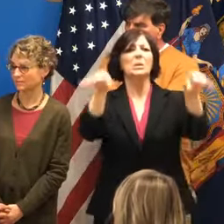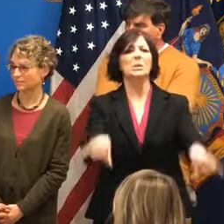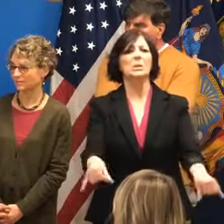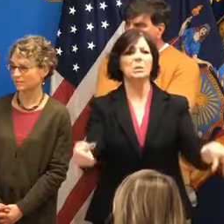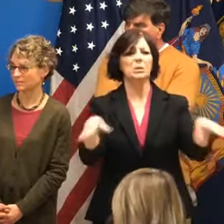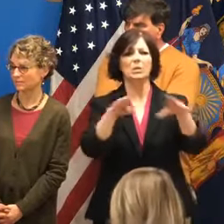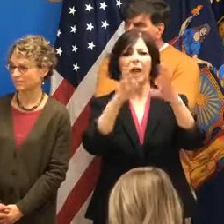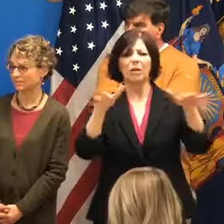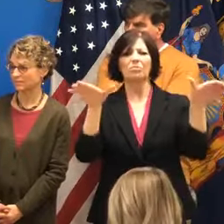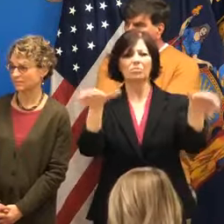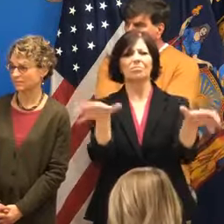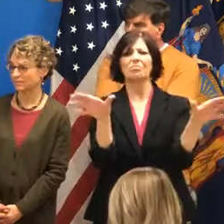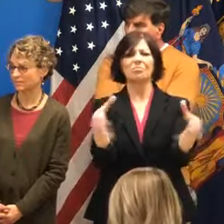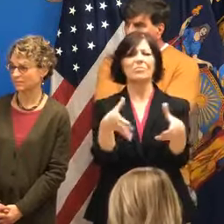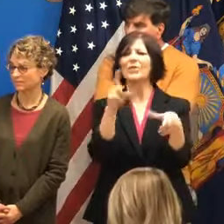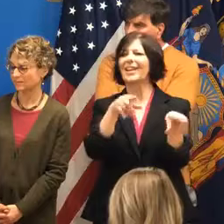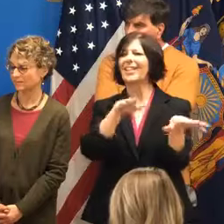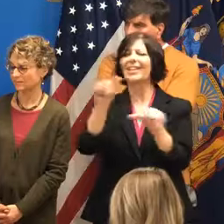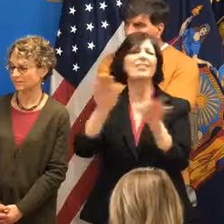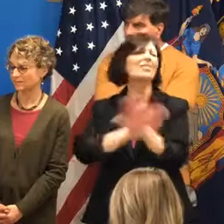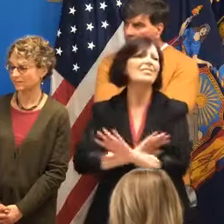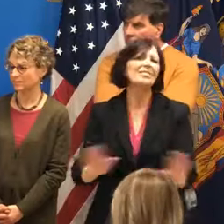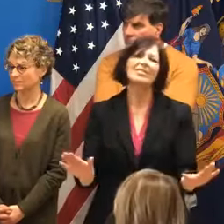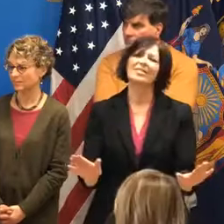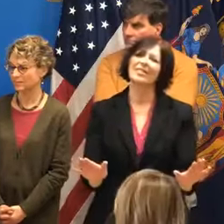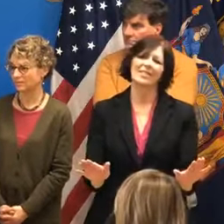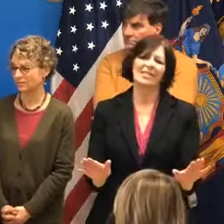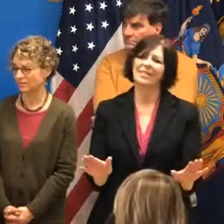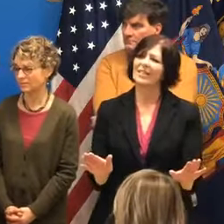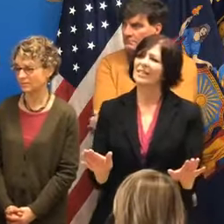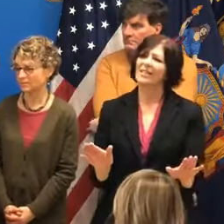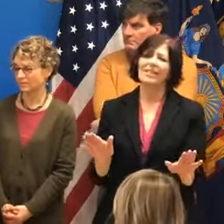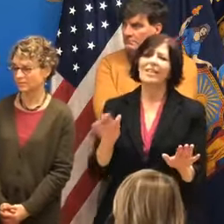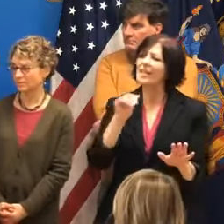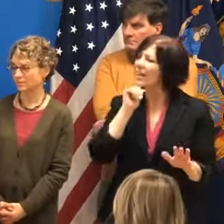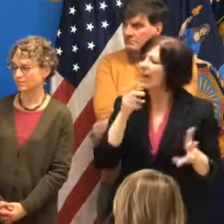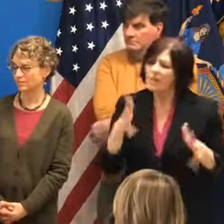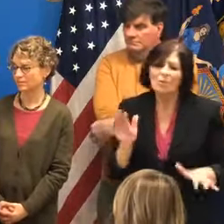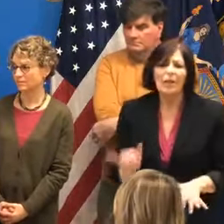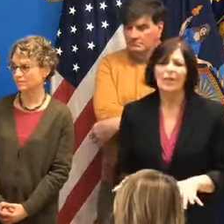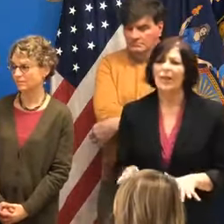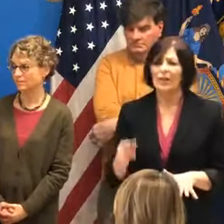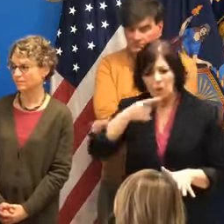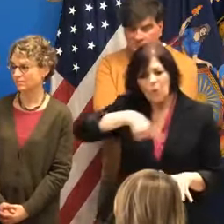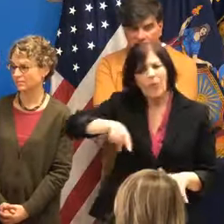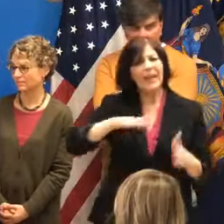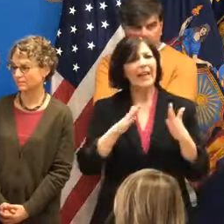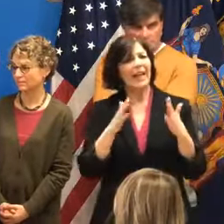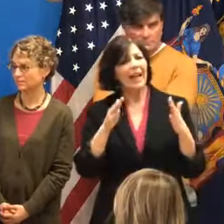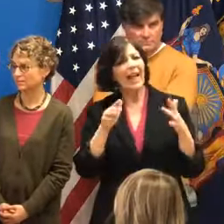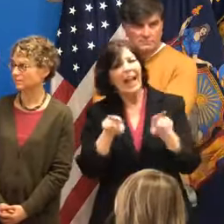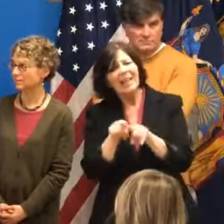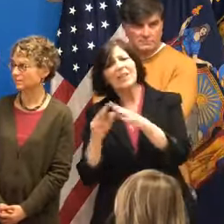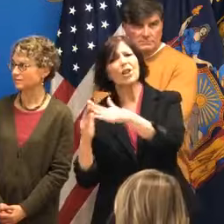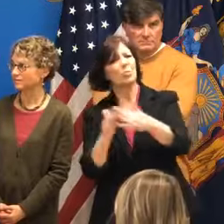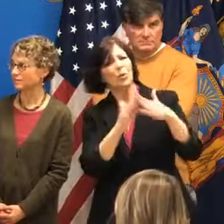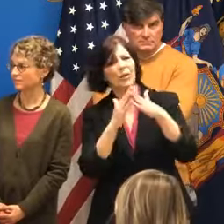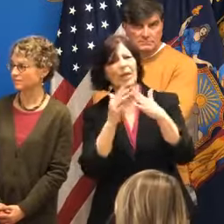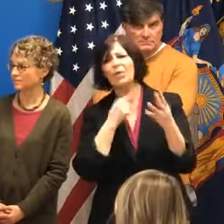New Rochelle. If that's the case, then we've dropped the ball, and as a community, we've been